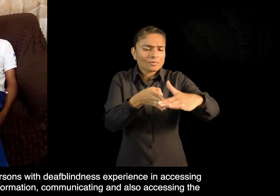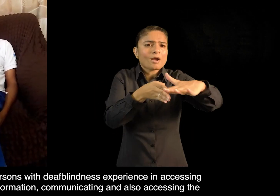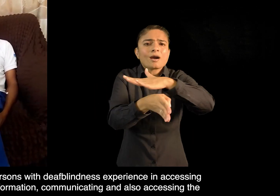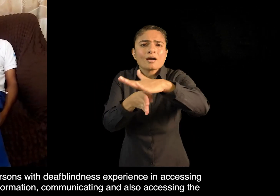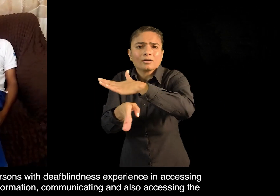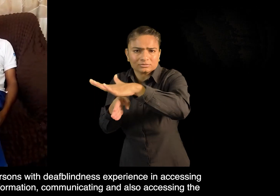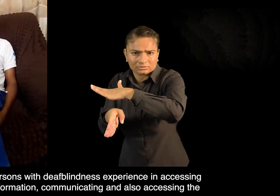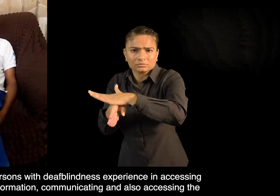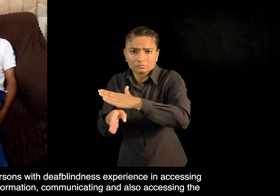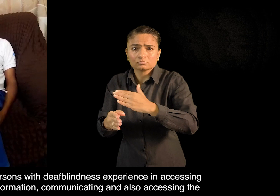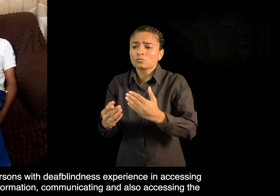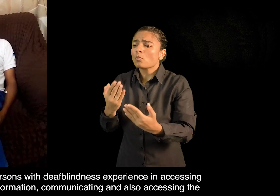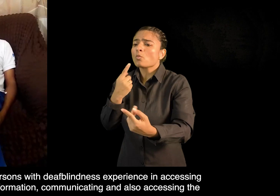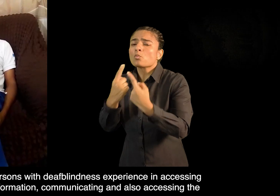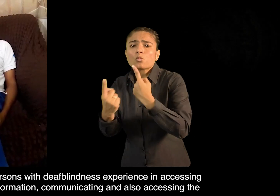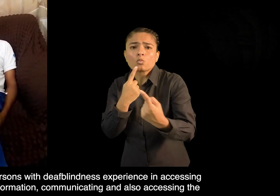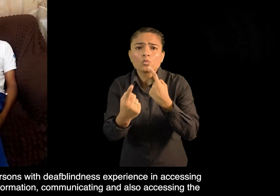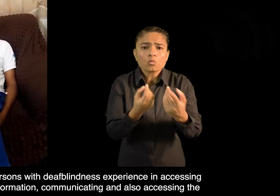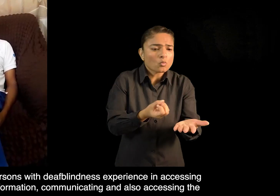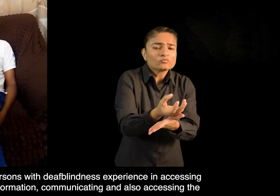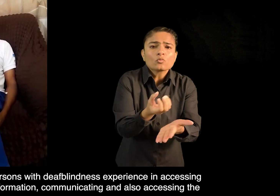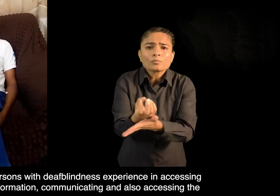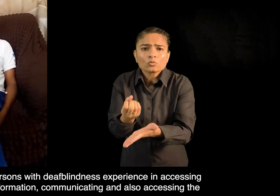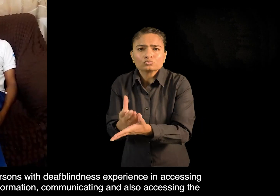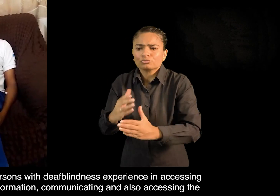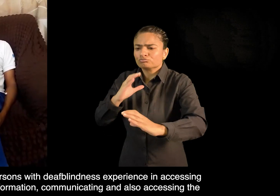experience in accessing information,